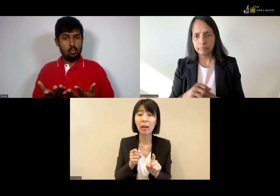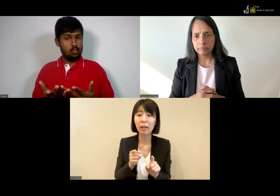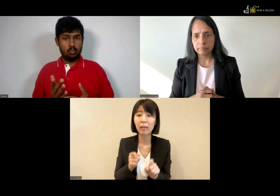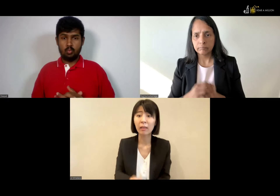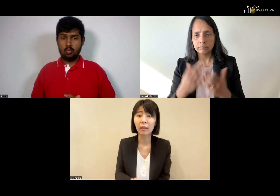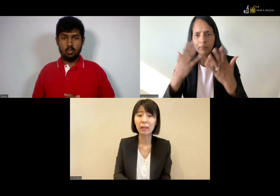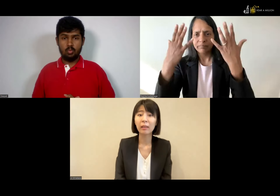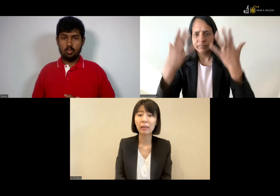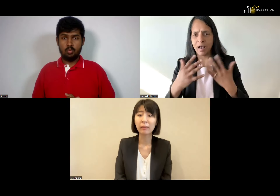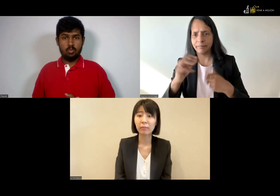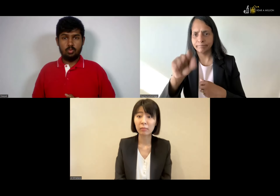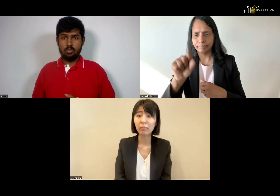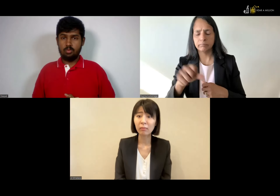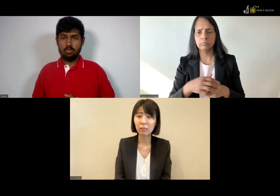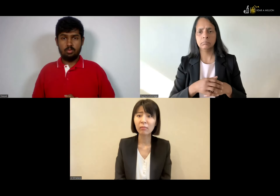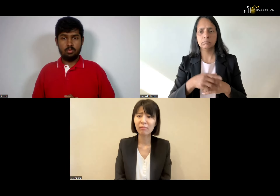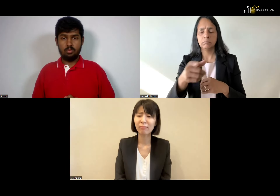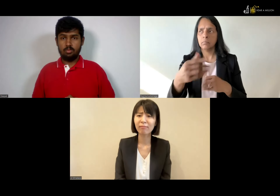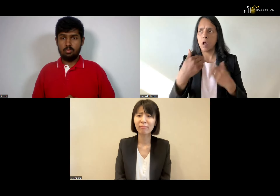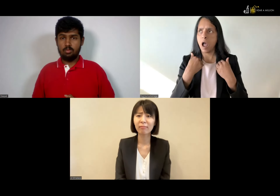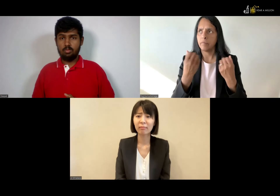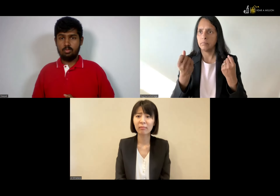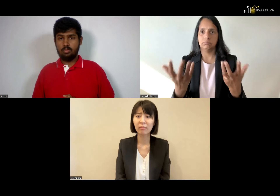affected, and there have been really sad situations there.